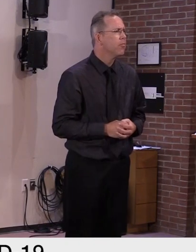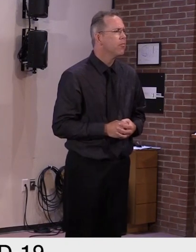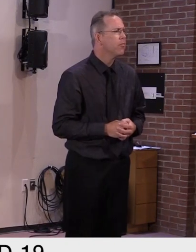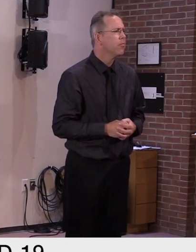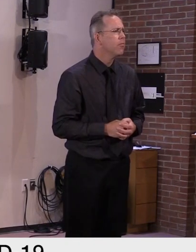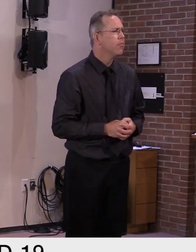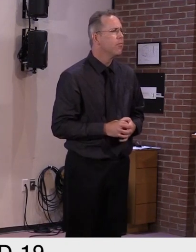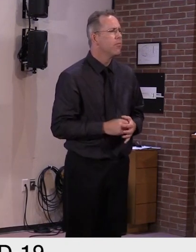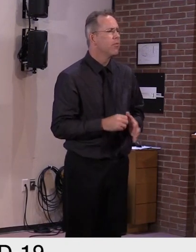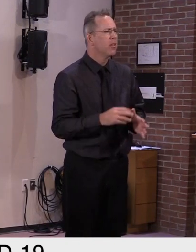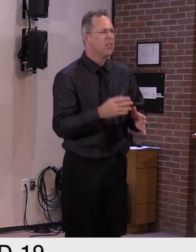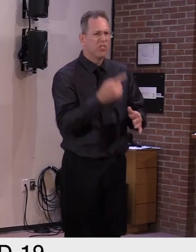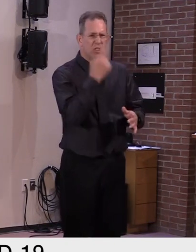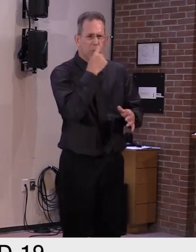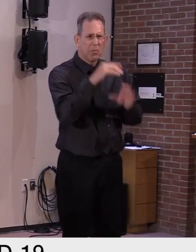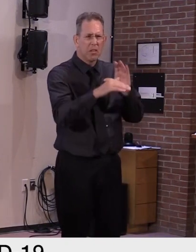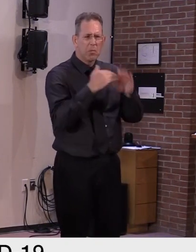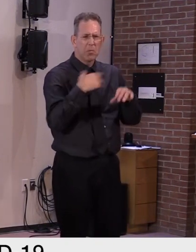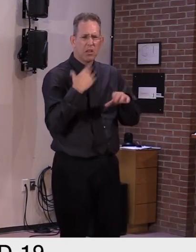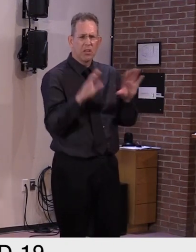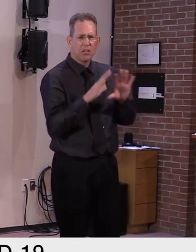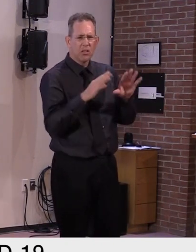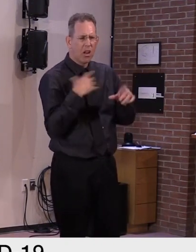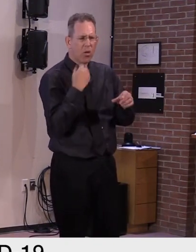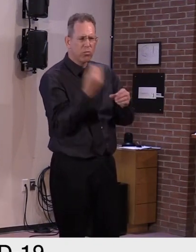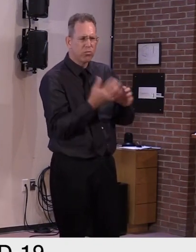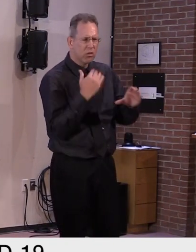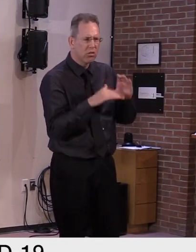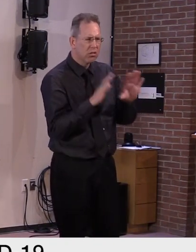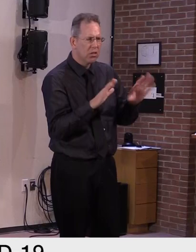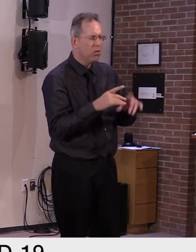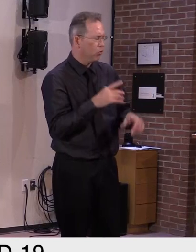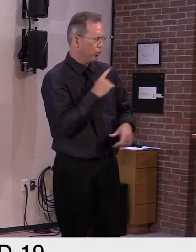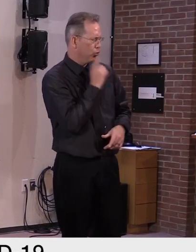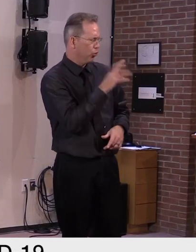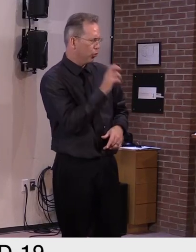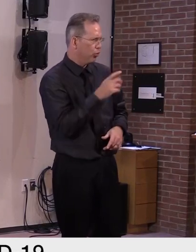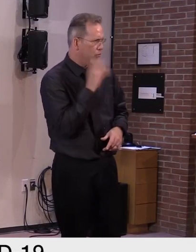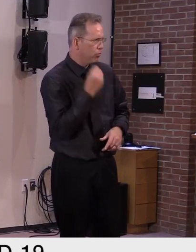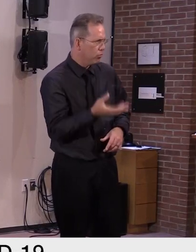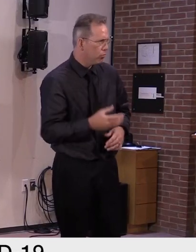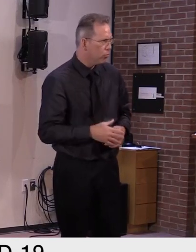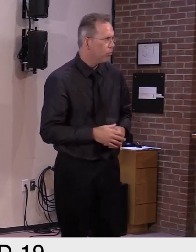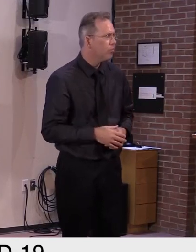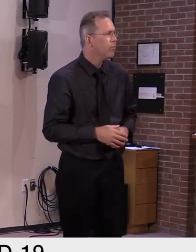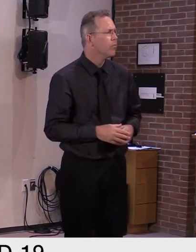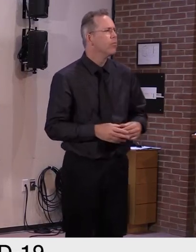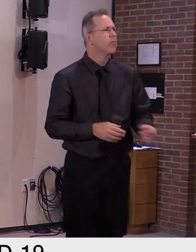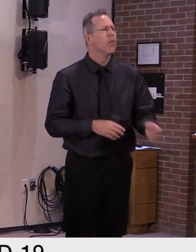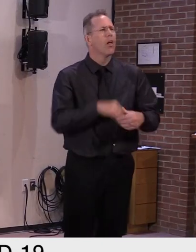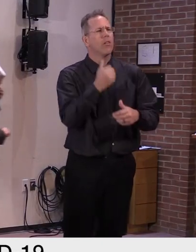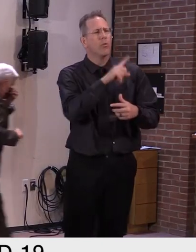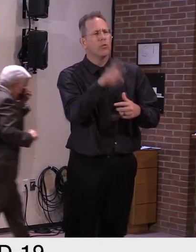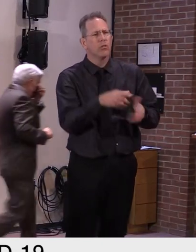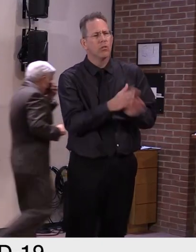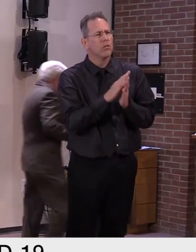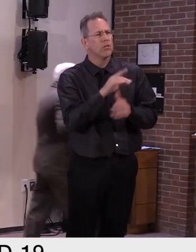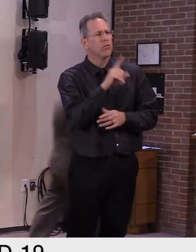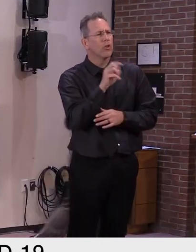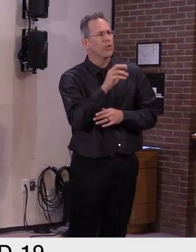for Dr. Levine, how comfortable are you with the case trends of the last